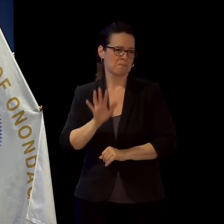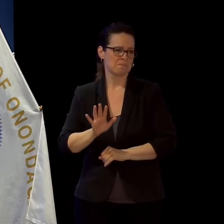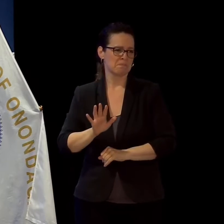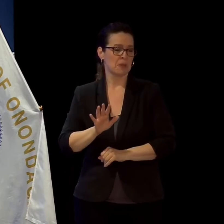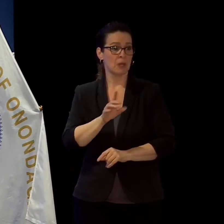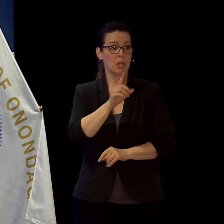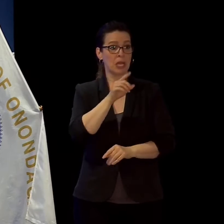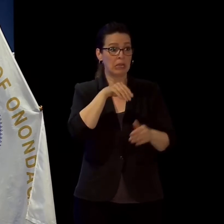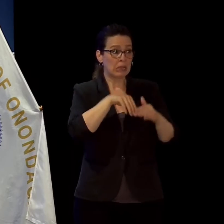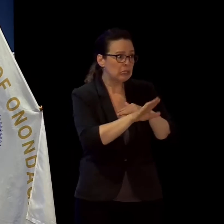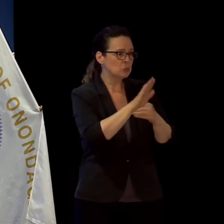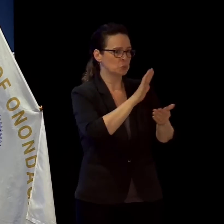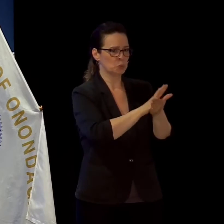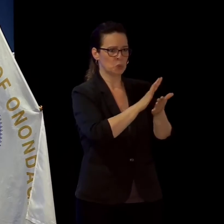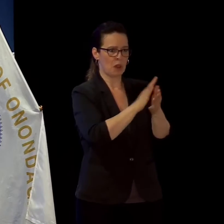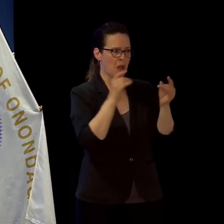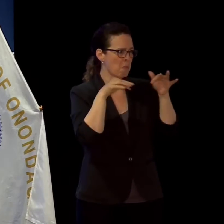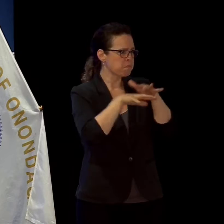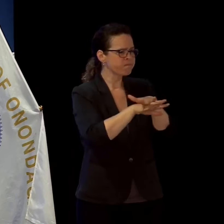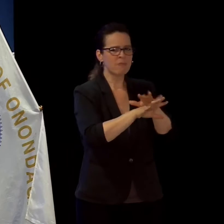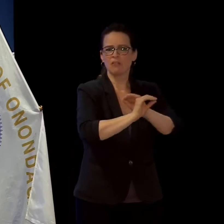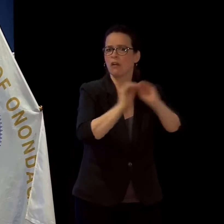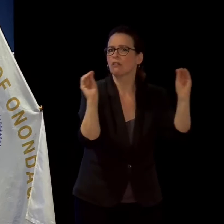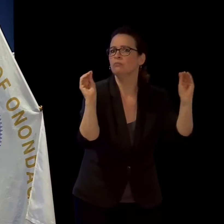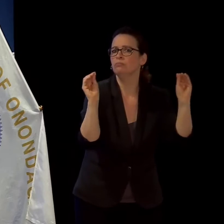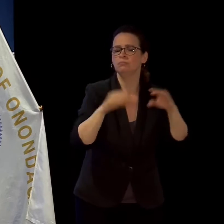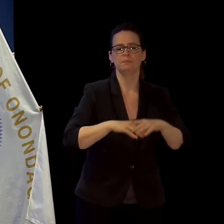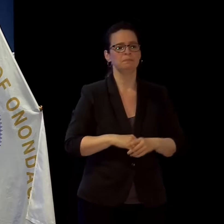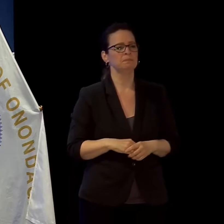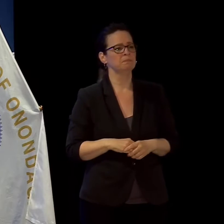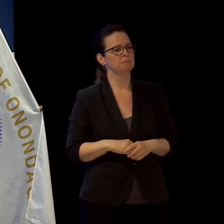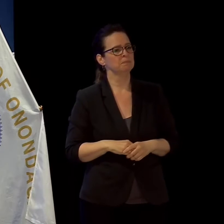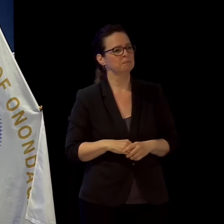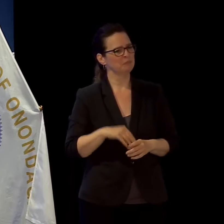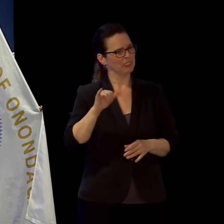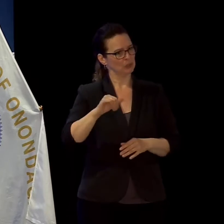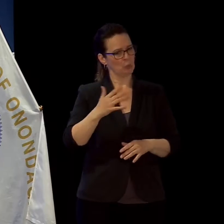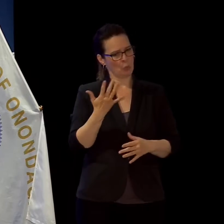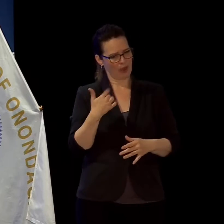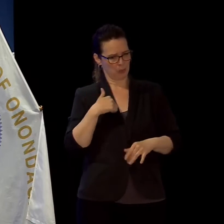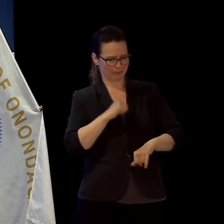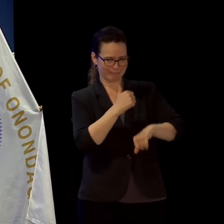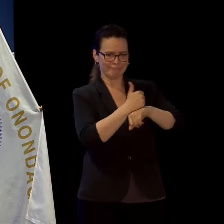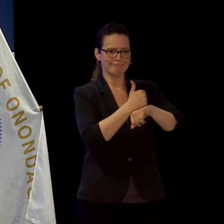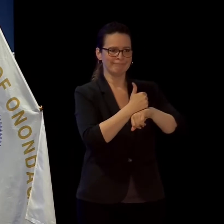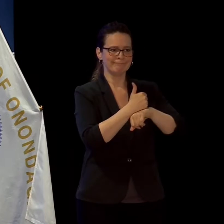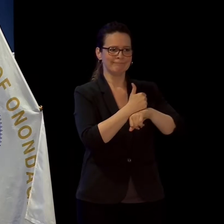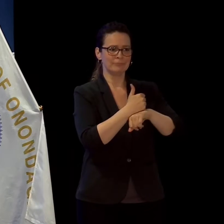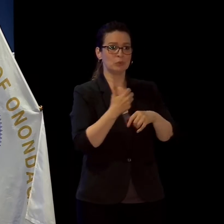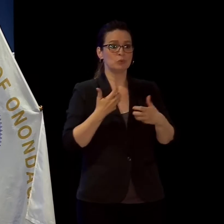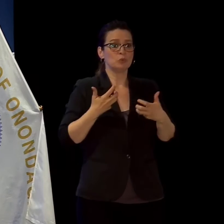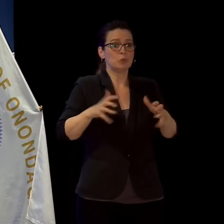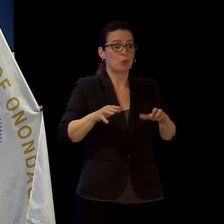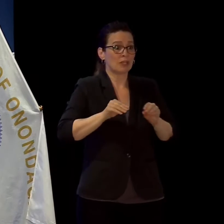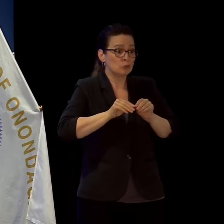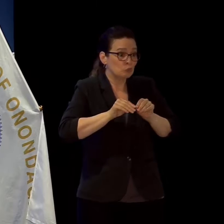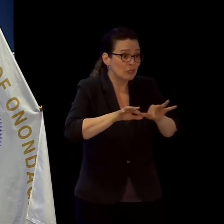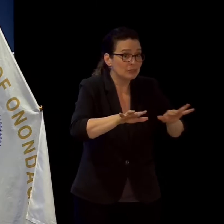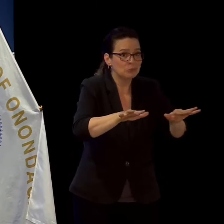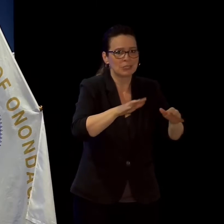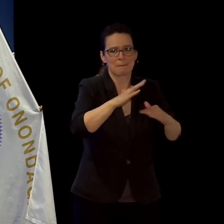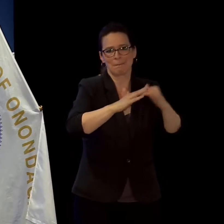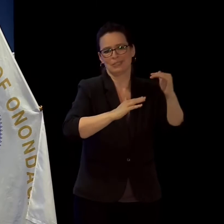school. That's the goal of this. That's why we set up things we do, is so that transmission doesn't happen in the buildings,